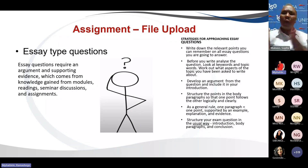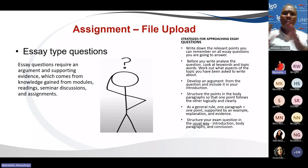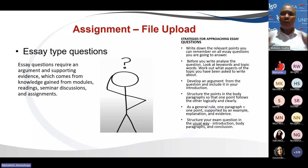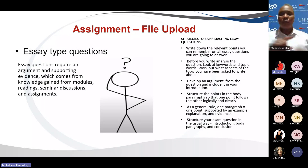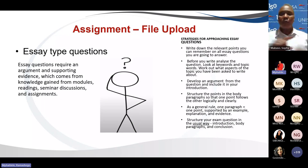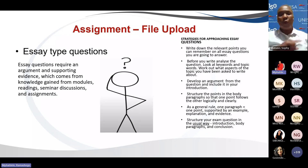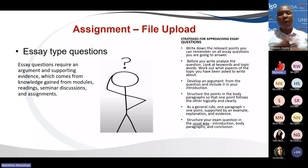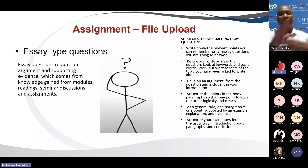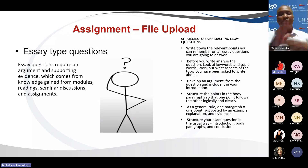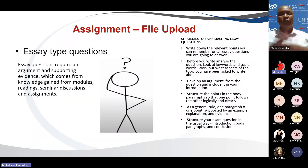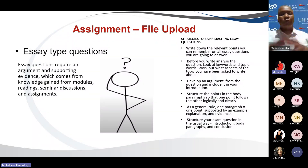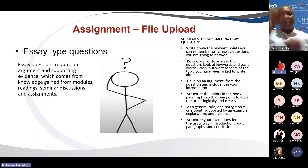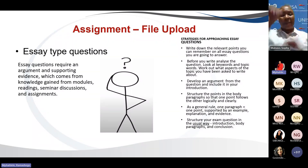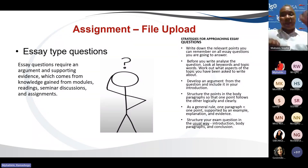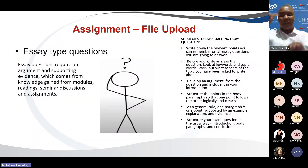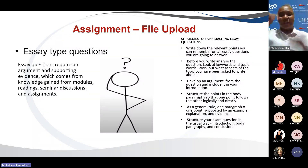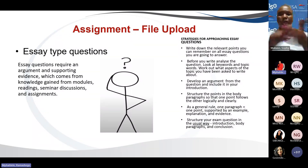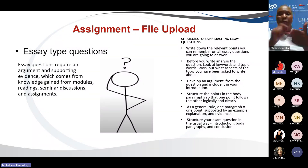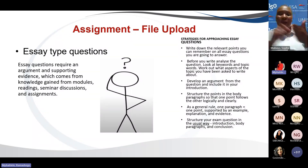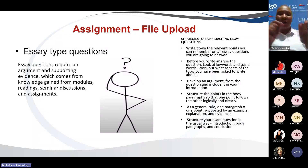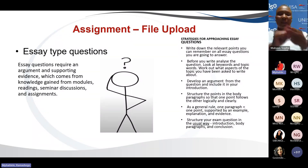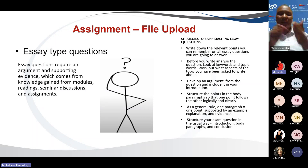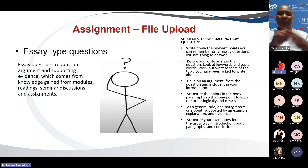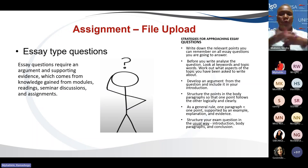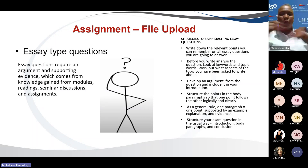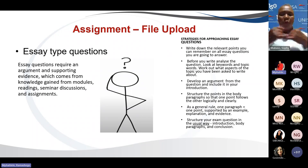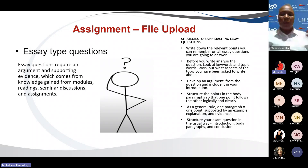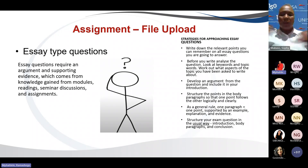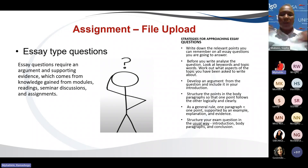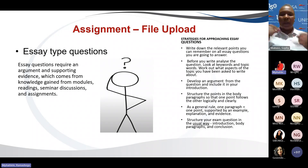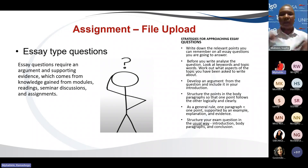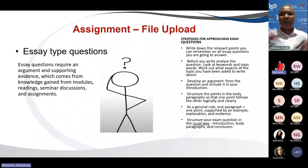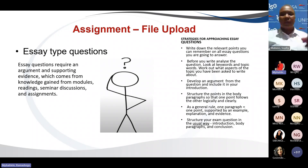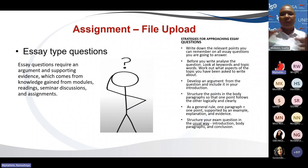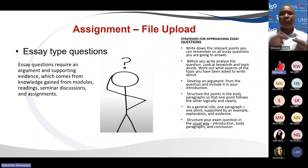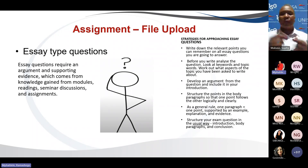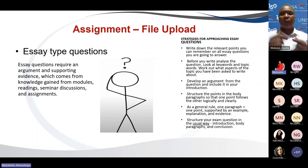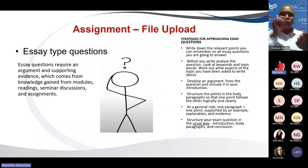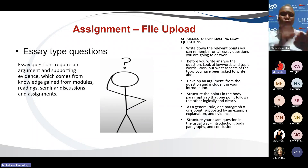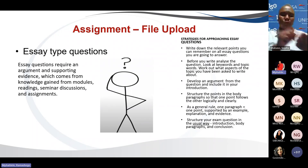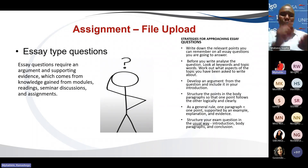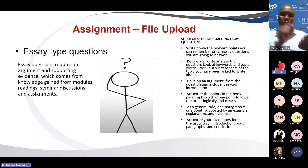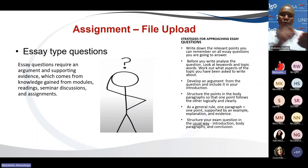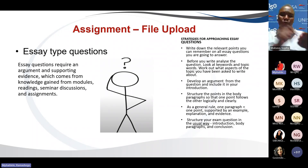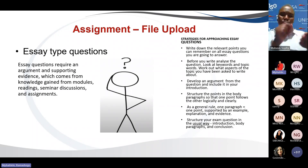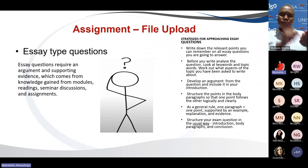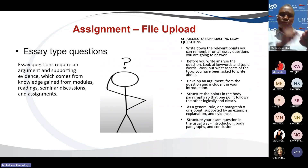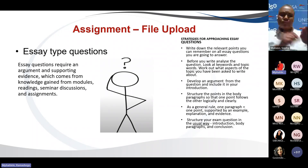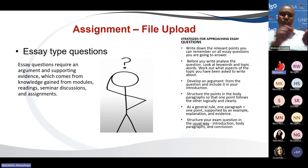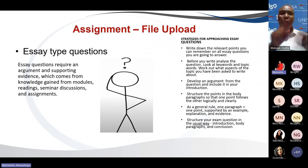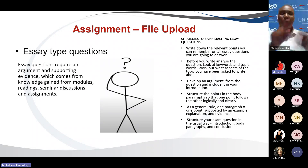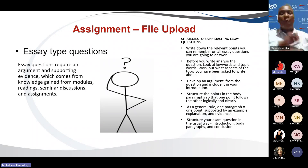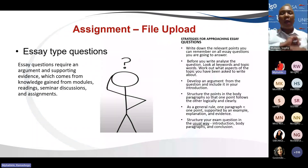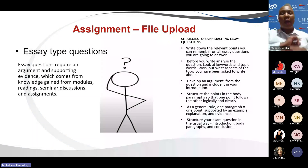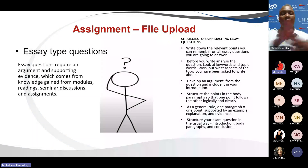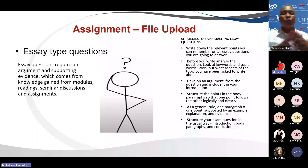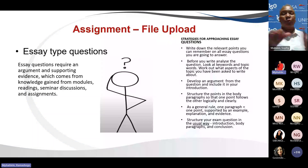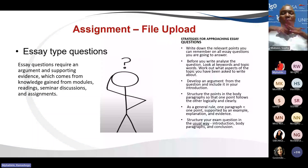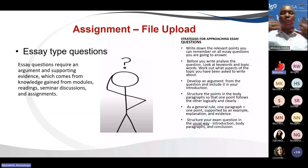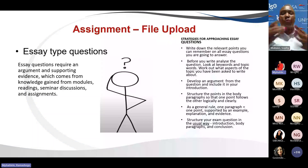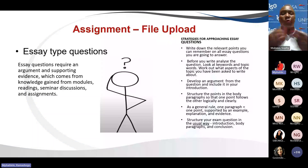because the assessment that you are writing is online. Then you put it down. It makes it relevant because the students